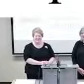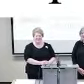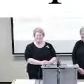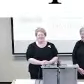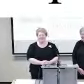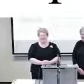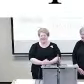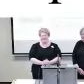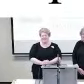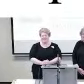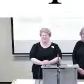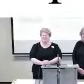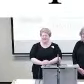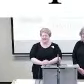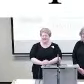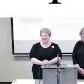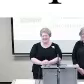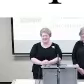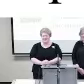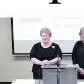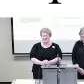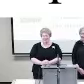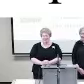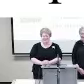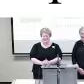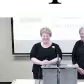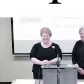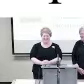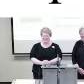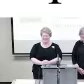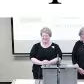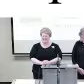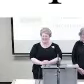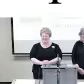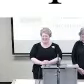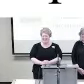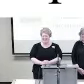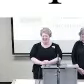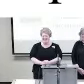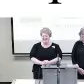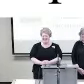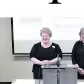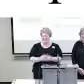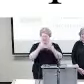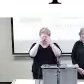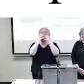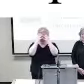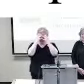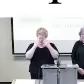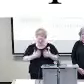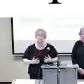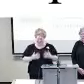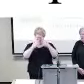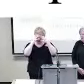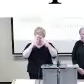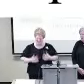your mind your body emotions and relationships and this is the way we have a